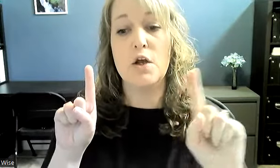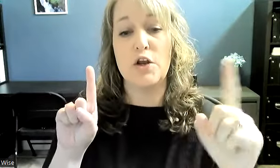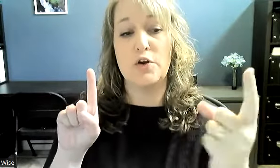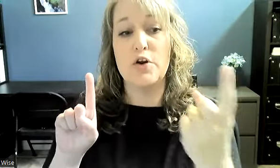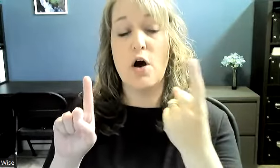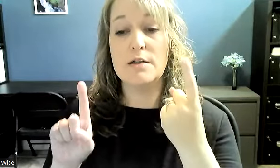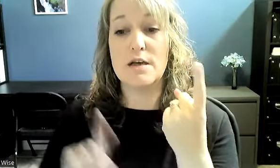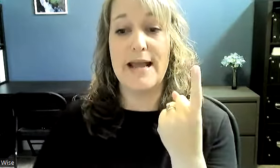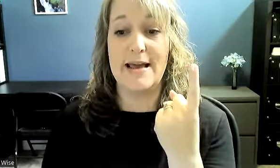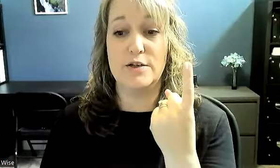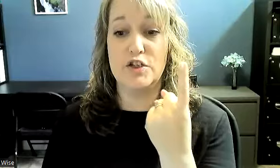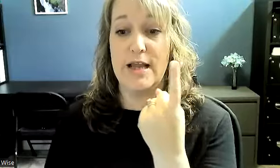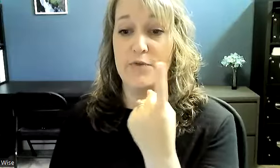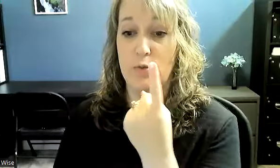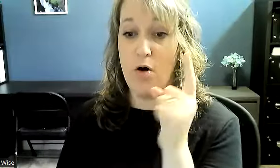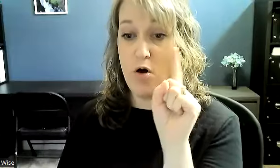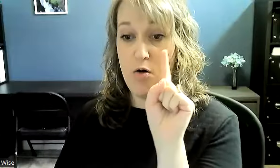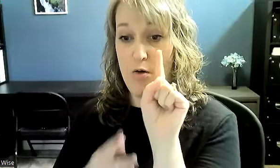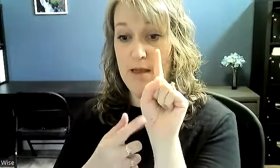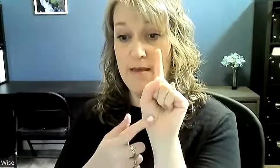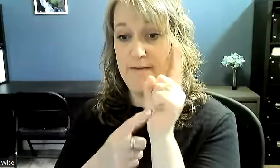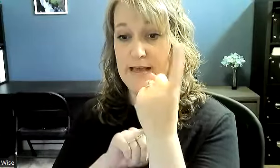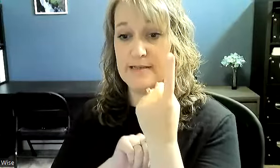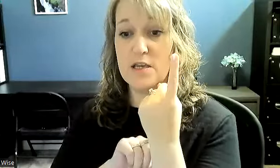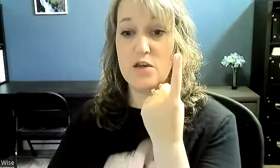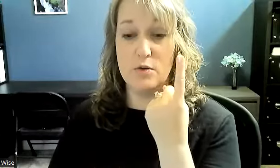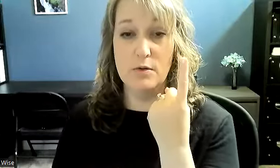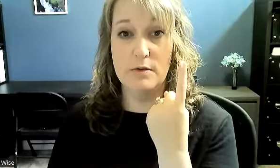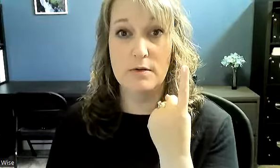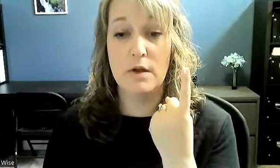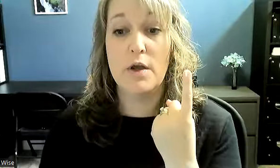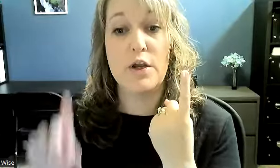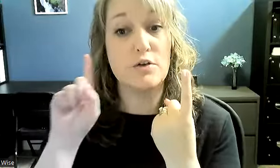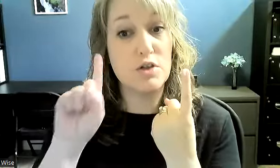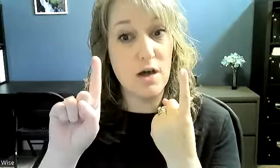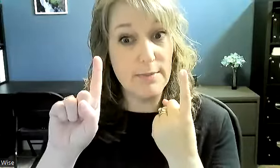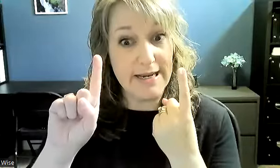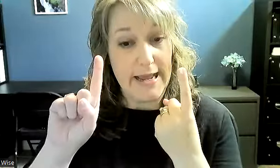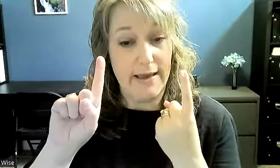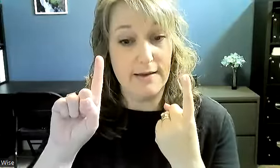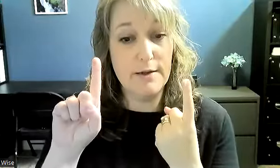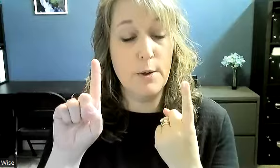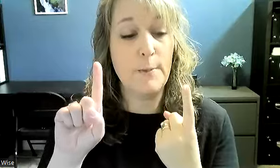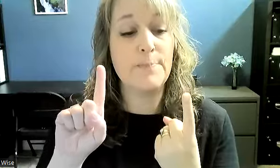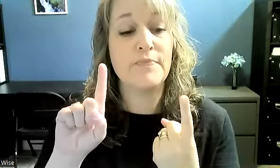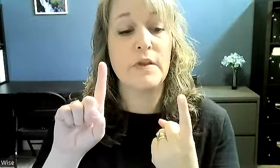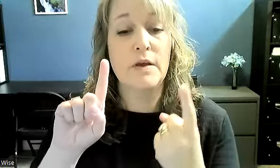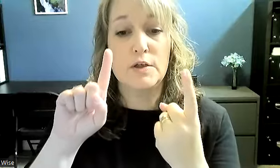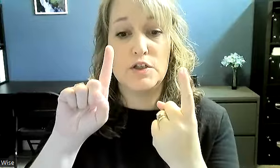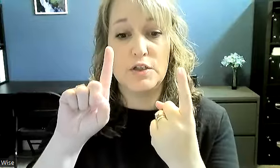Your non-dominant hand should have your palm facing you. Your dominant hand should